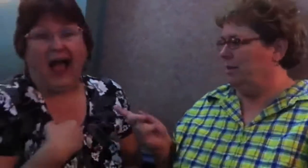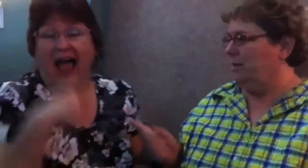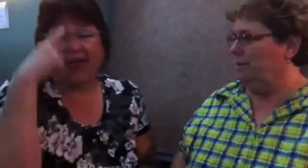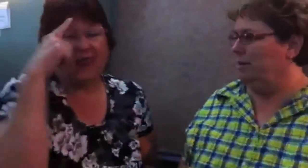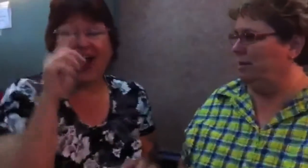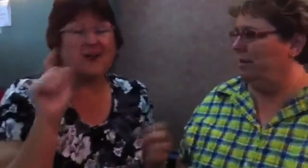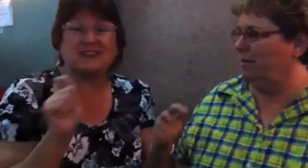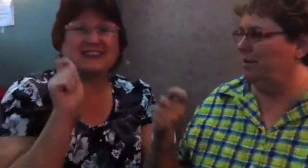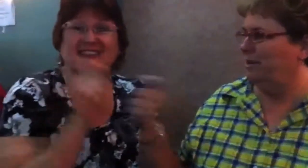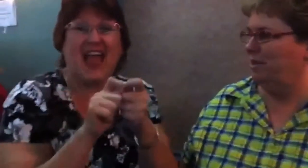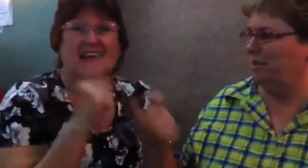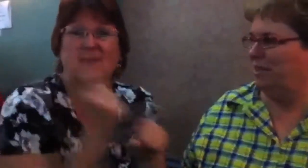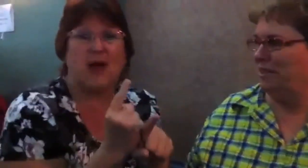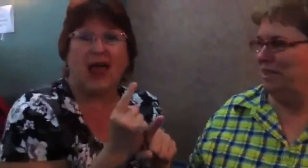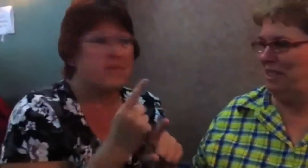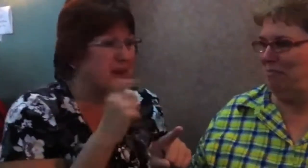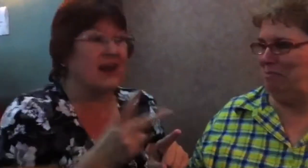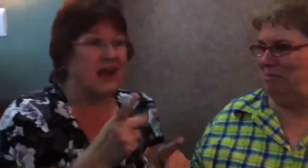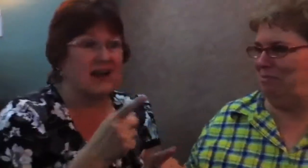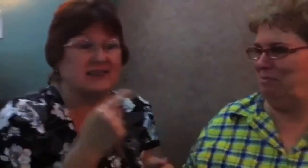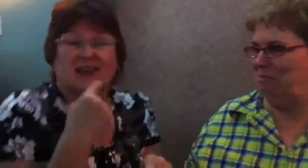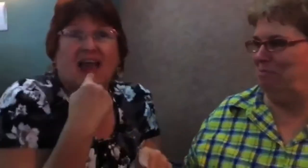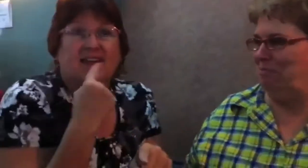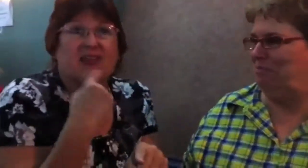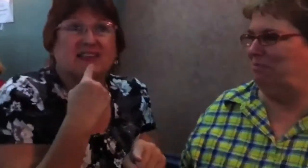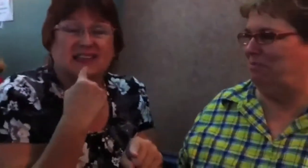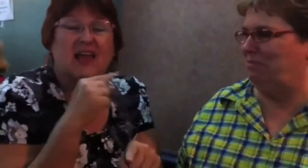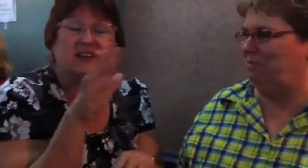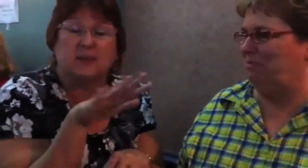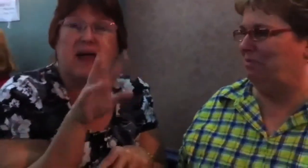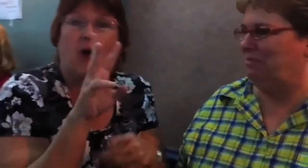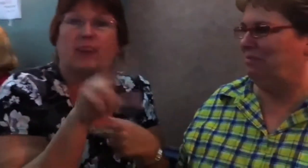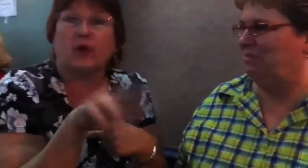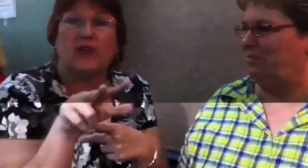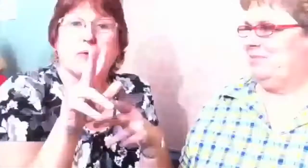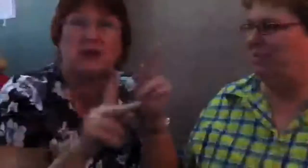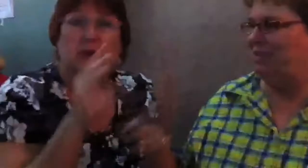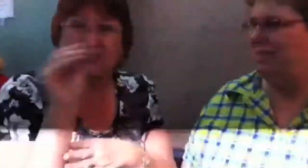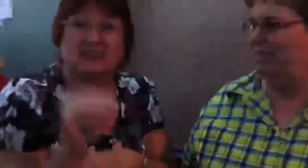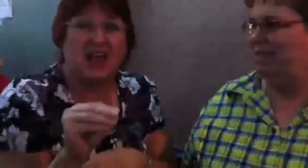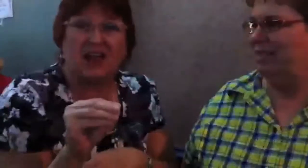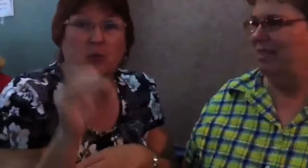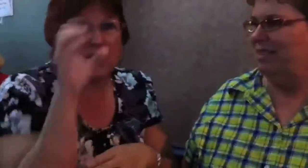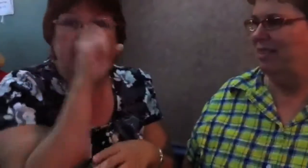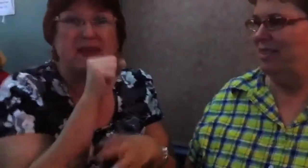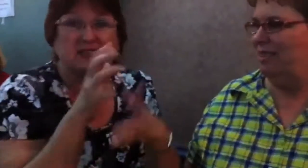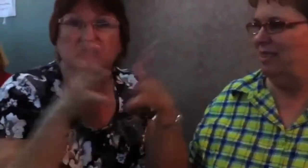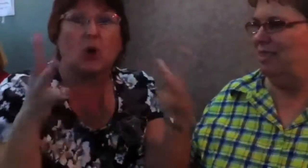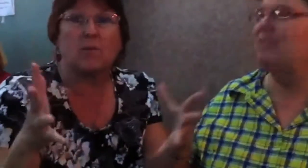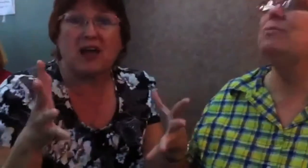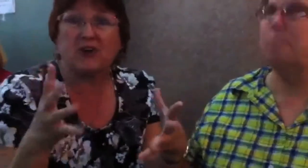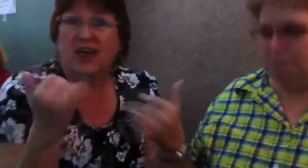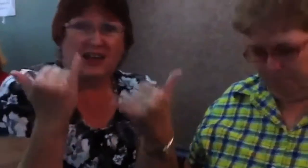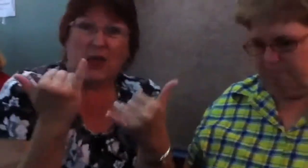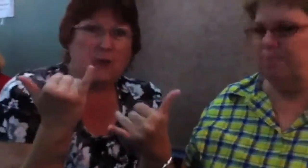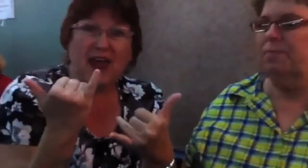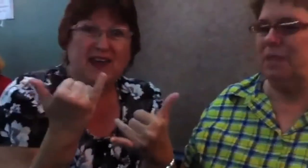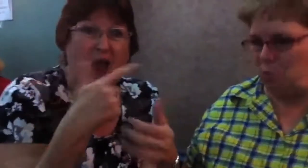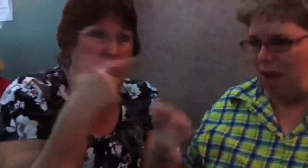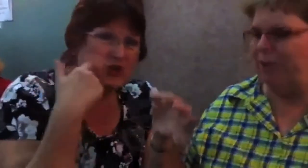I thought it was exactly right because, like they say, it's about 33%. We miss so much. Like right now, we just